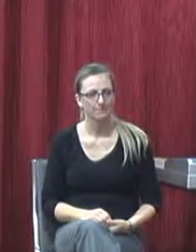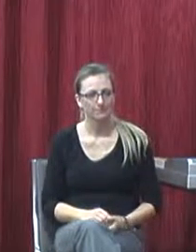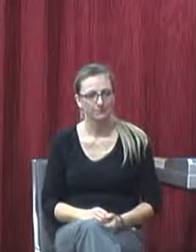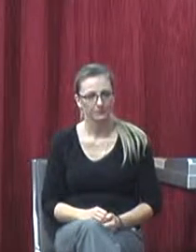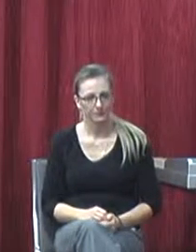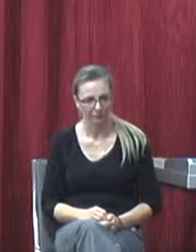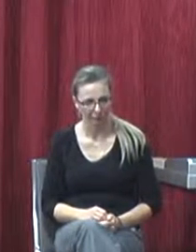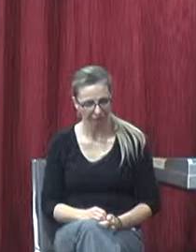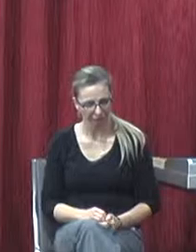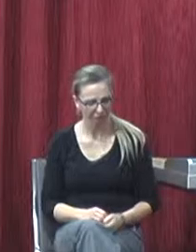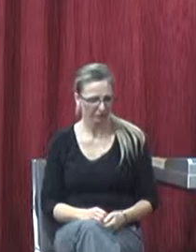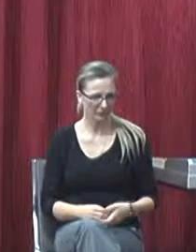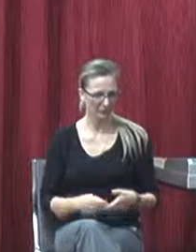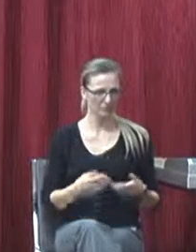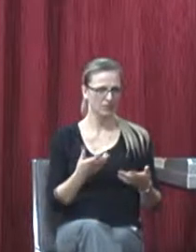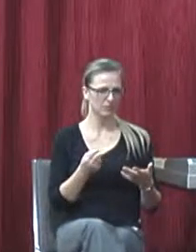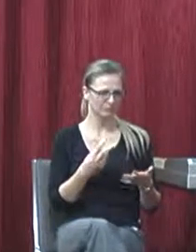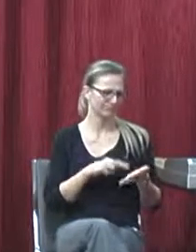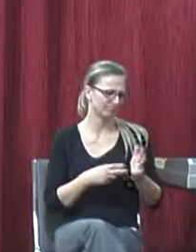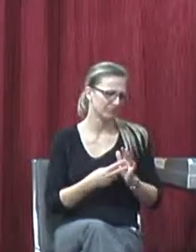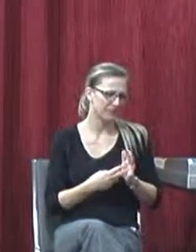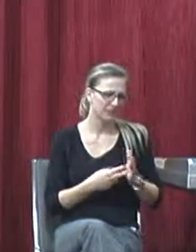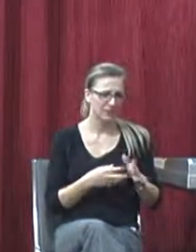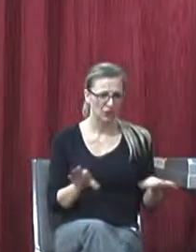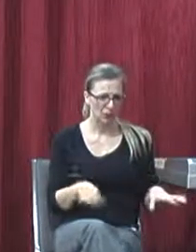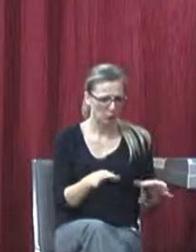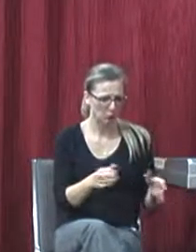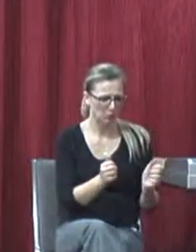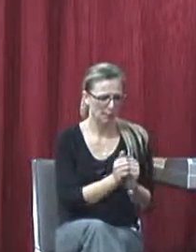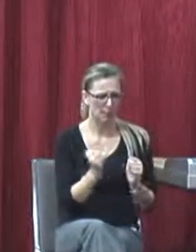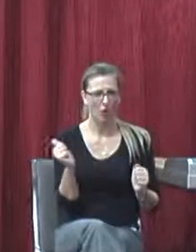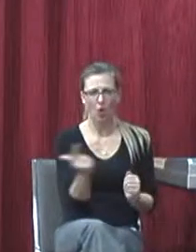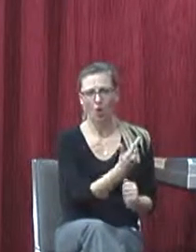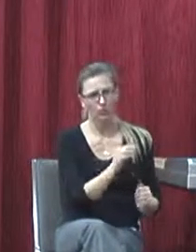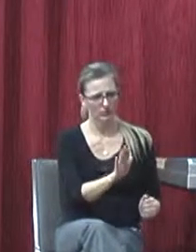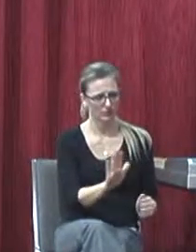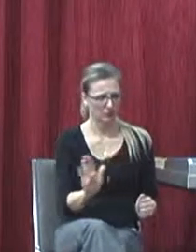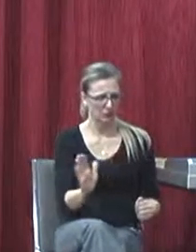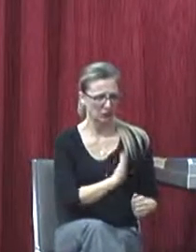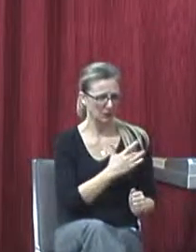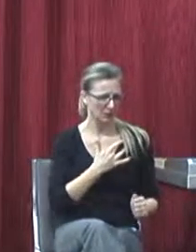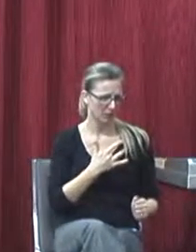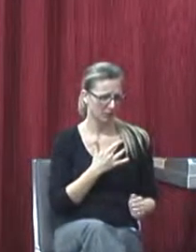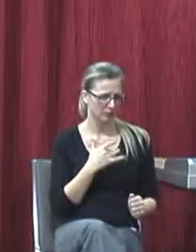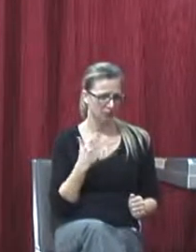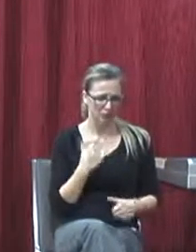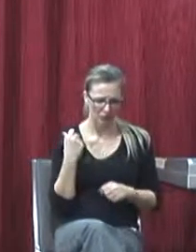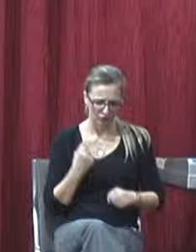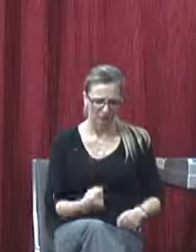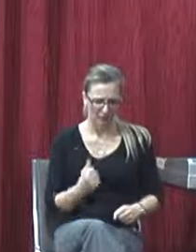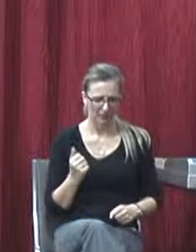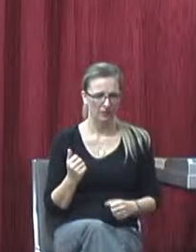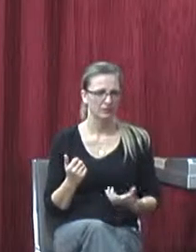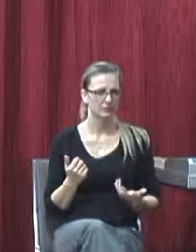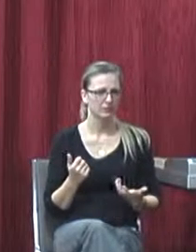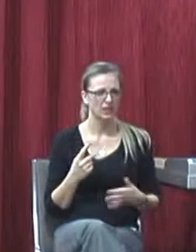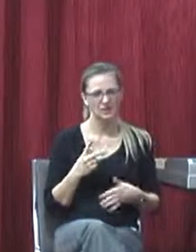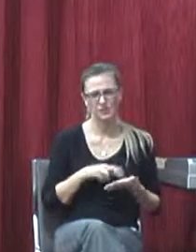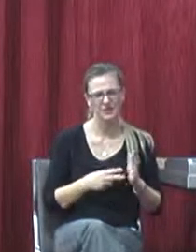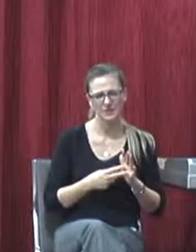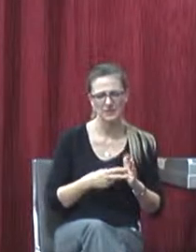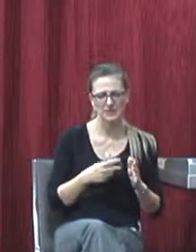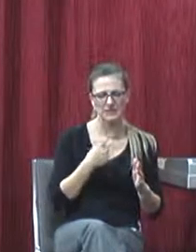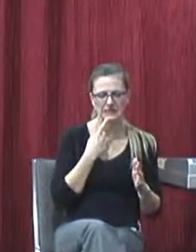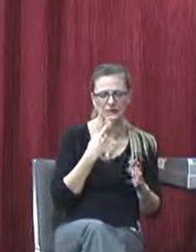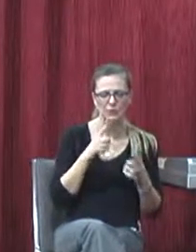means with all your heart, with all your heart, with all your strength, with all your might. And what does as to the Lord mean?